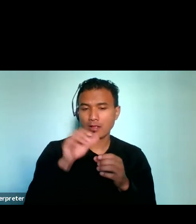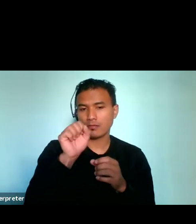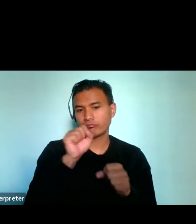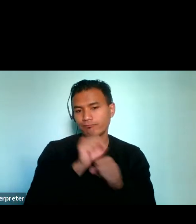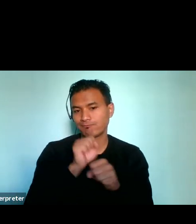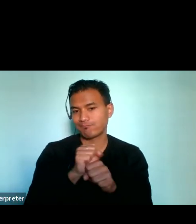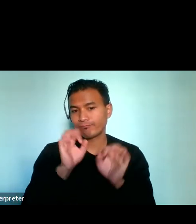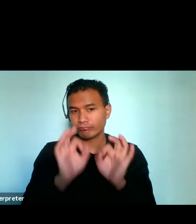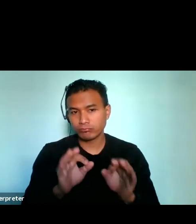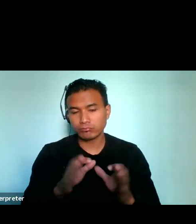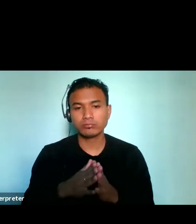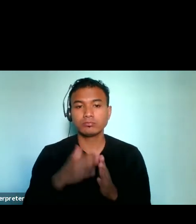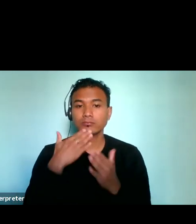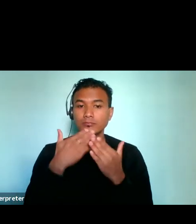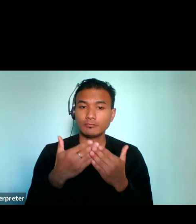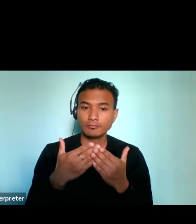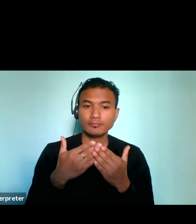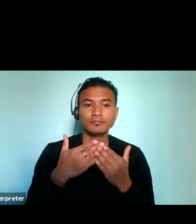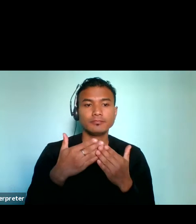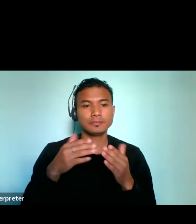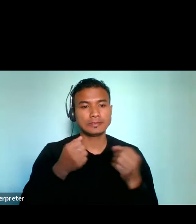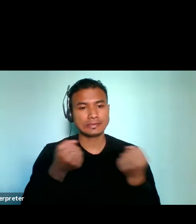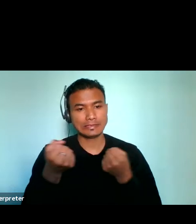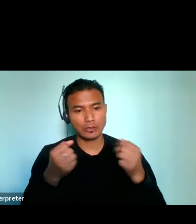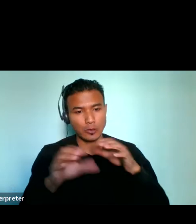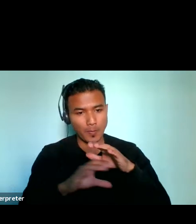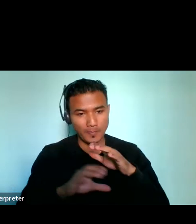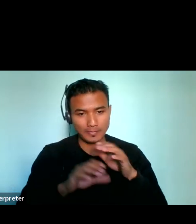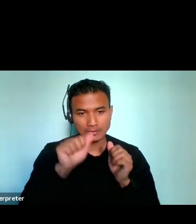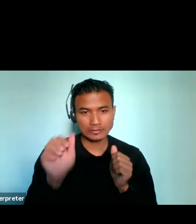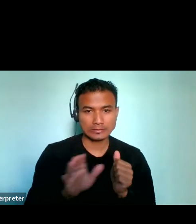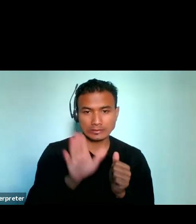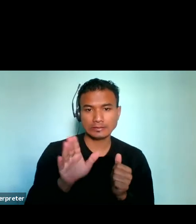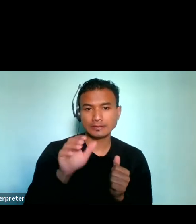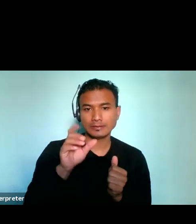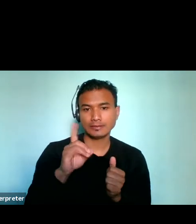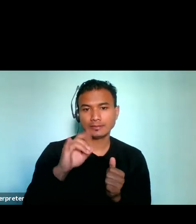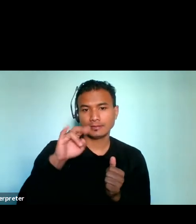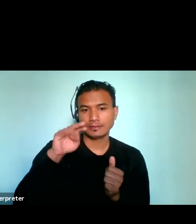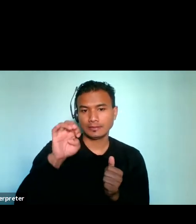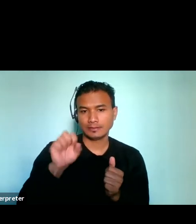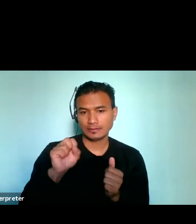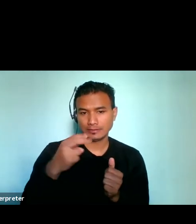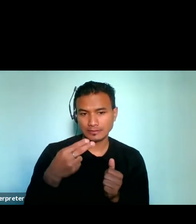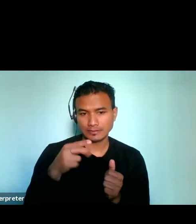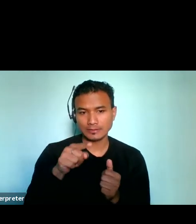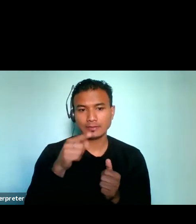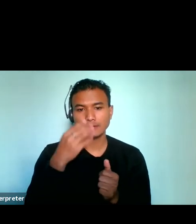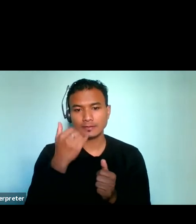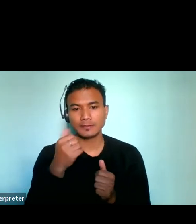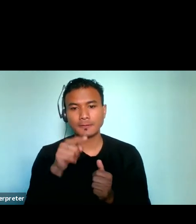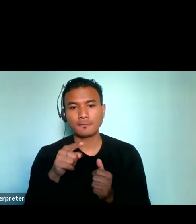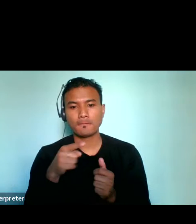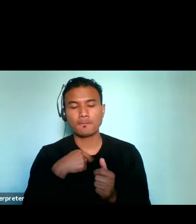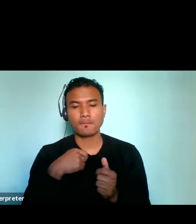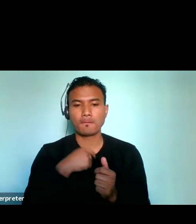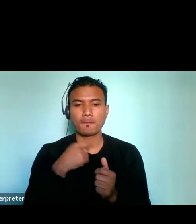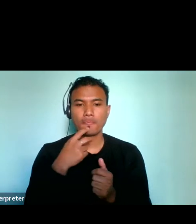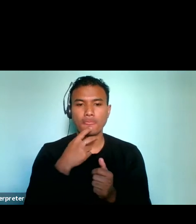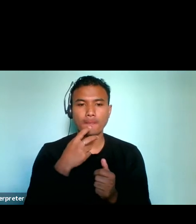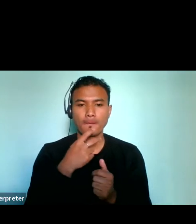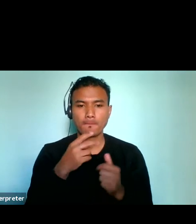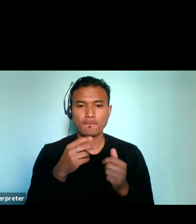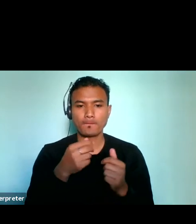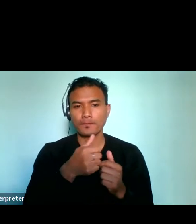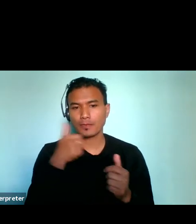well. Thank you to the Steering Committee of Asia. I can see Dinesh is here, and others have been listening in for your